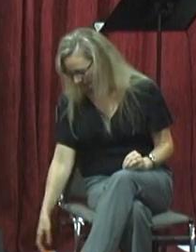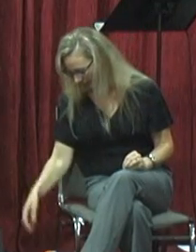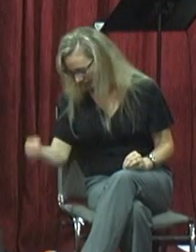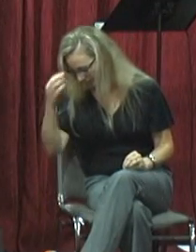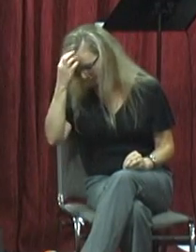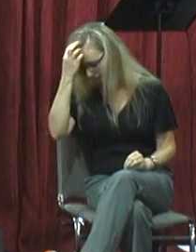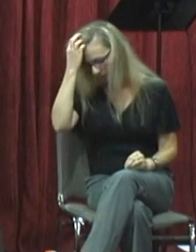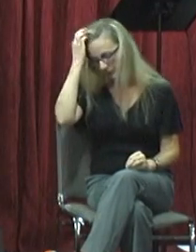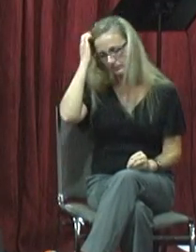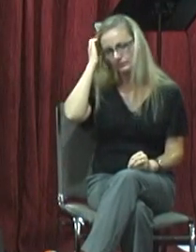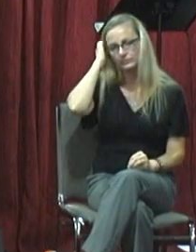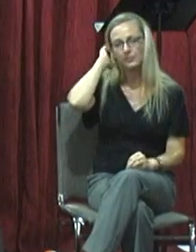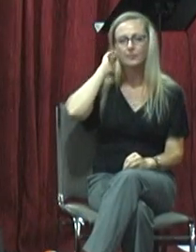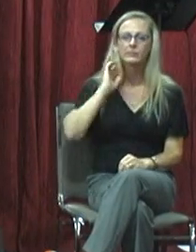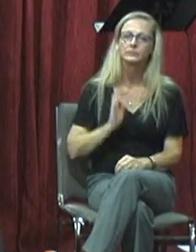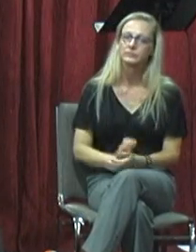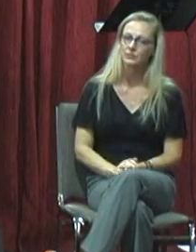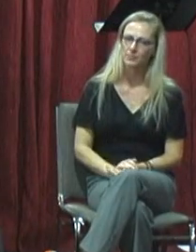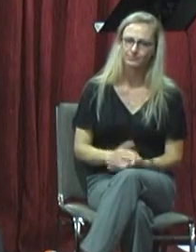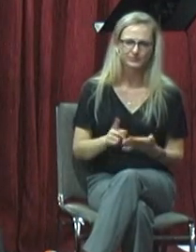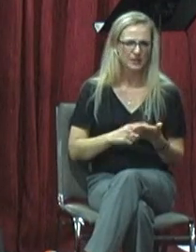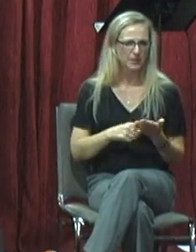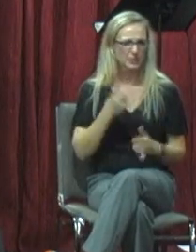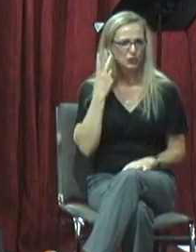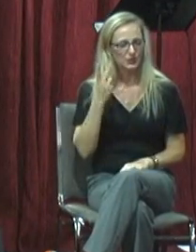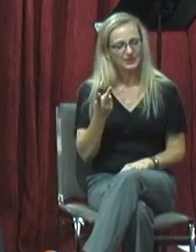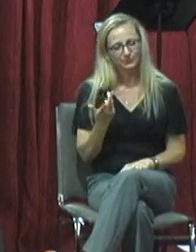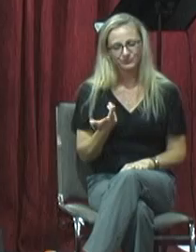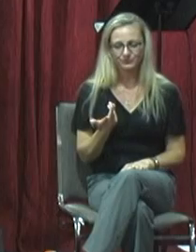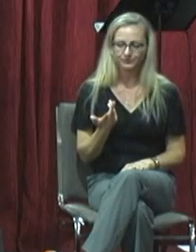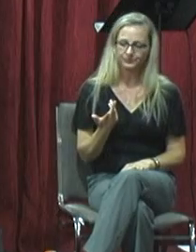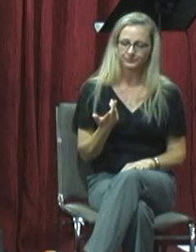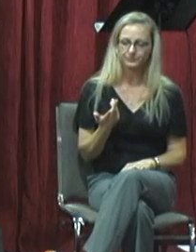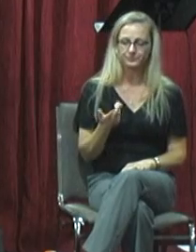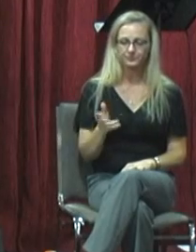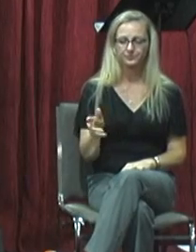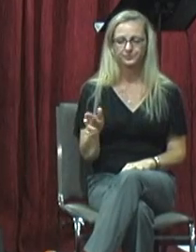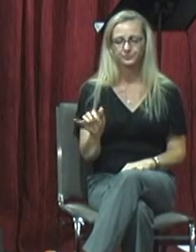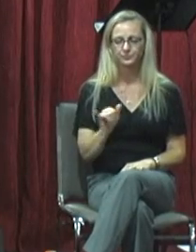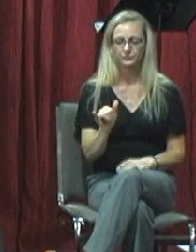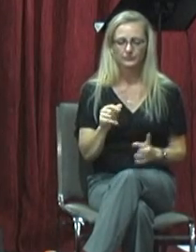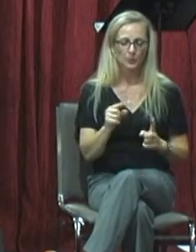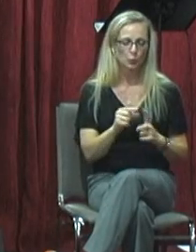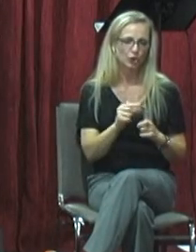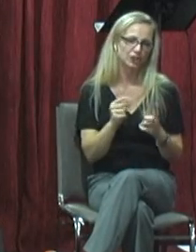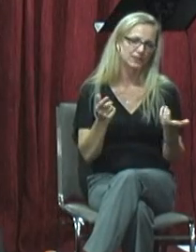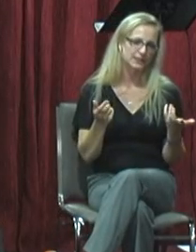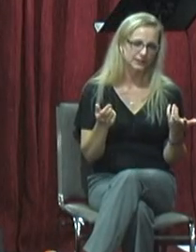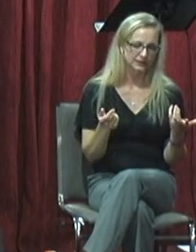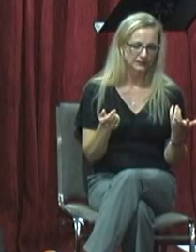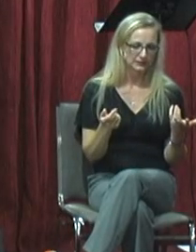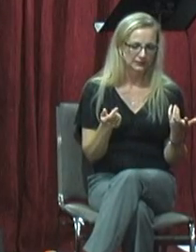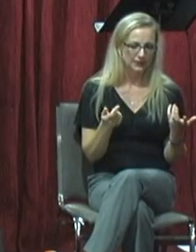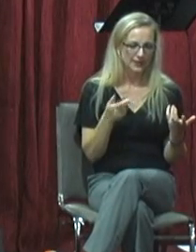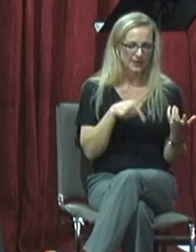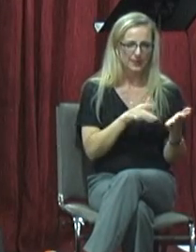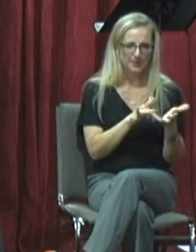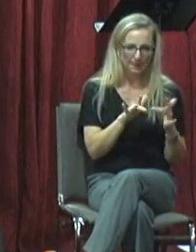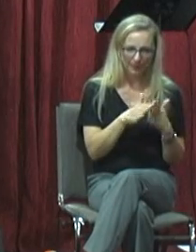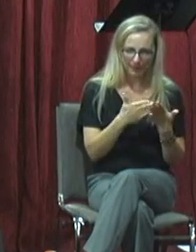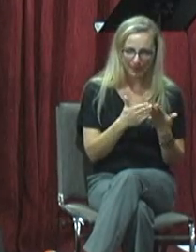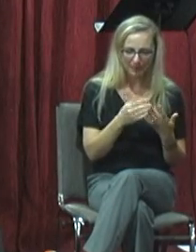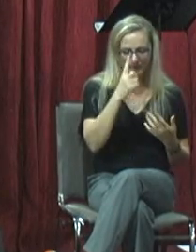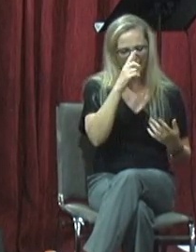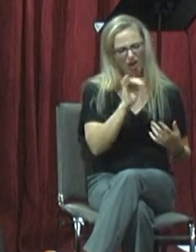to me was sometimes you see like synonyms used in biblical text and you just think, oh, they just mean the same thing.